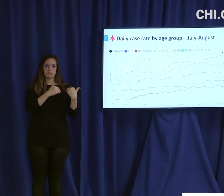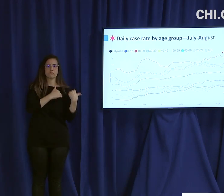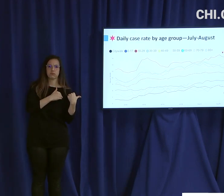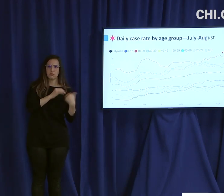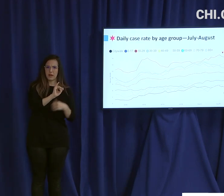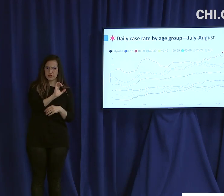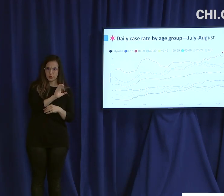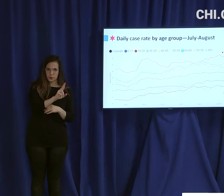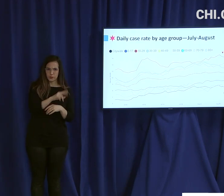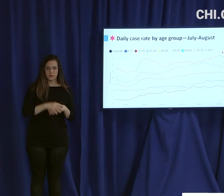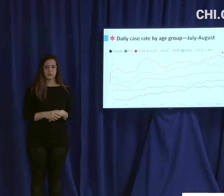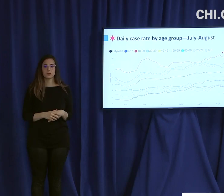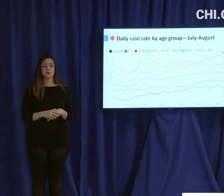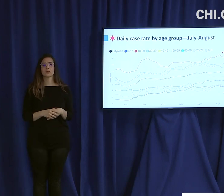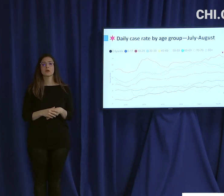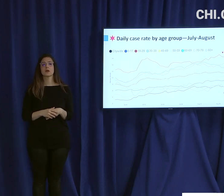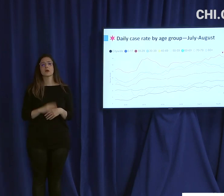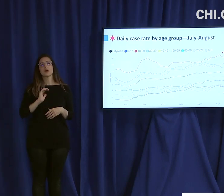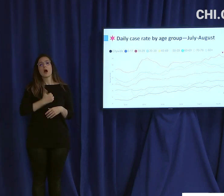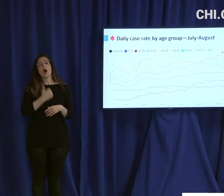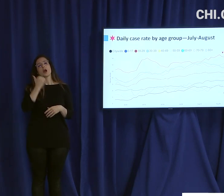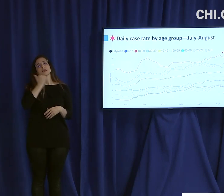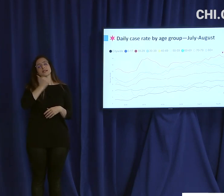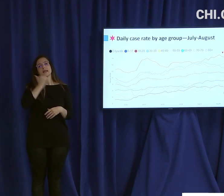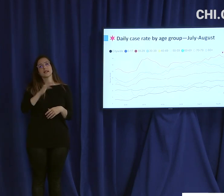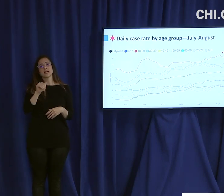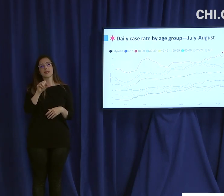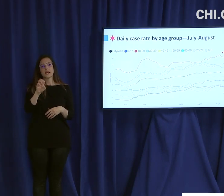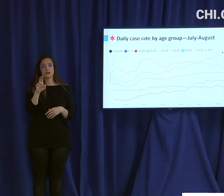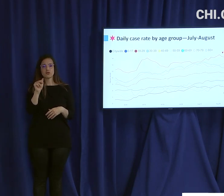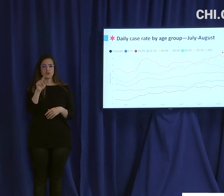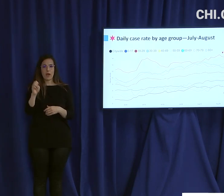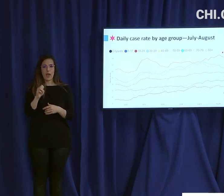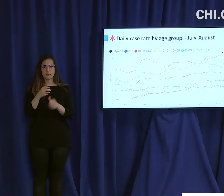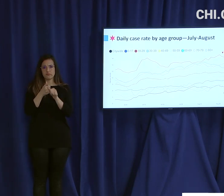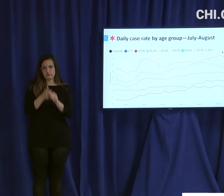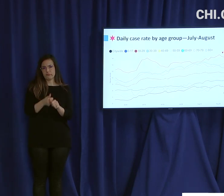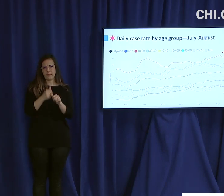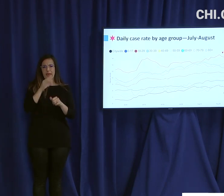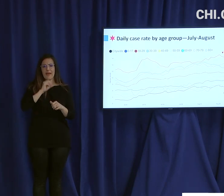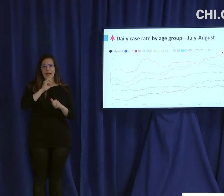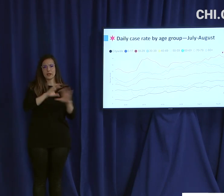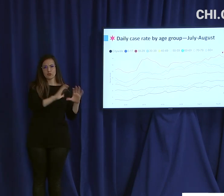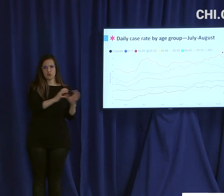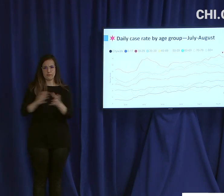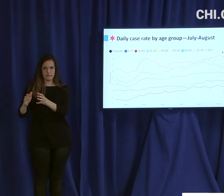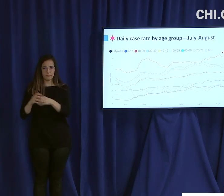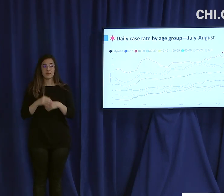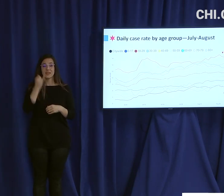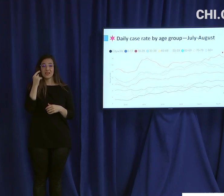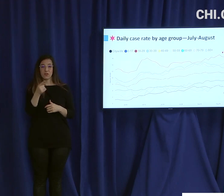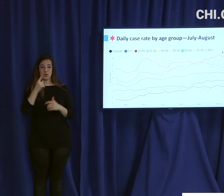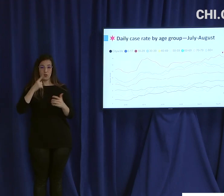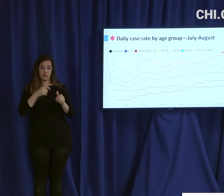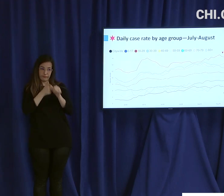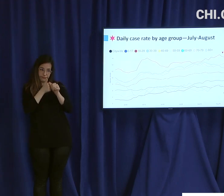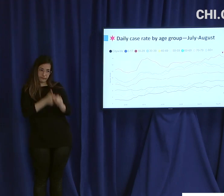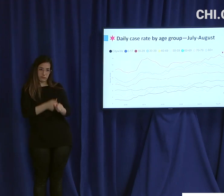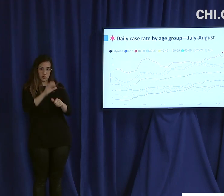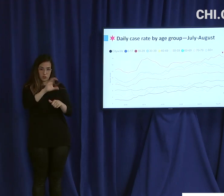Similarly, here's what's happening with our daily case rate by age group. Those of you who have been following along with Chicago data, you can do it on